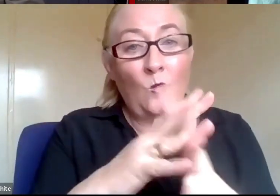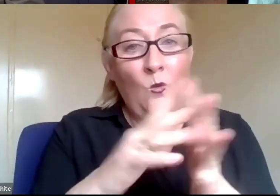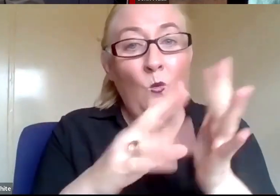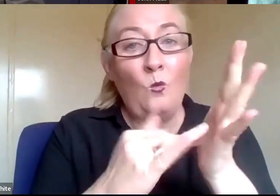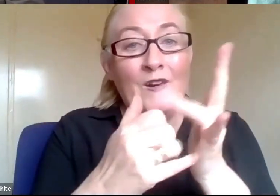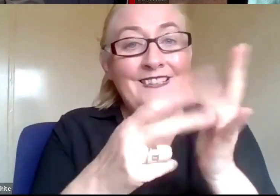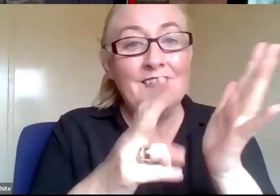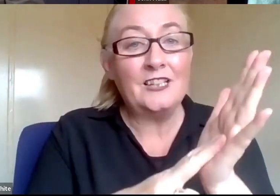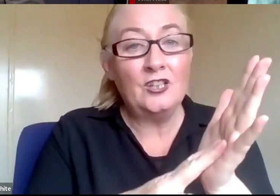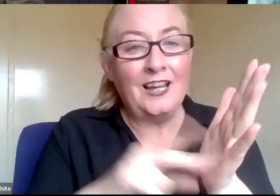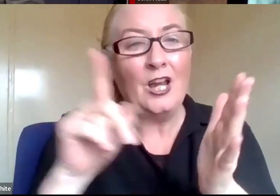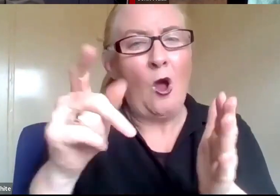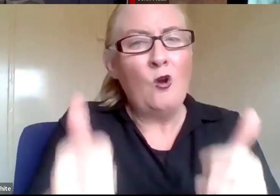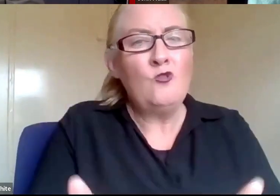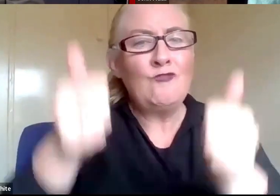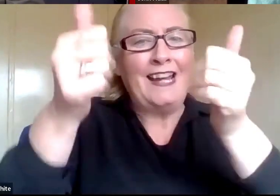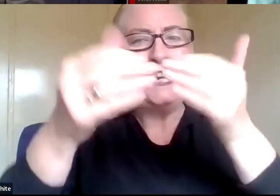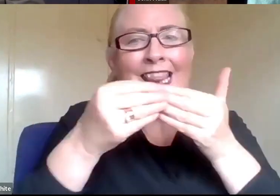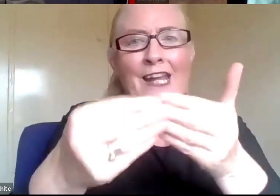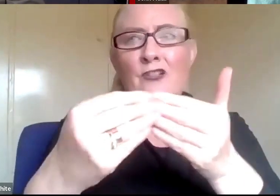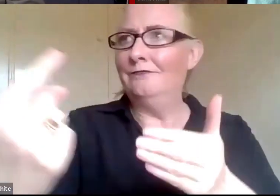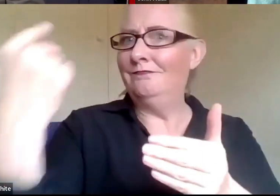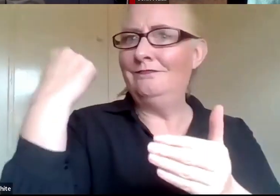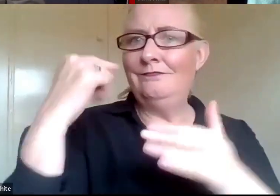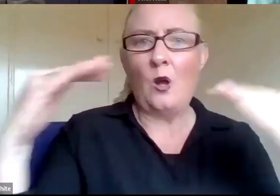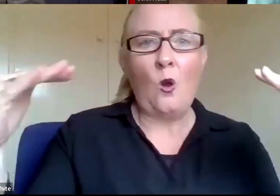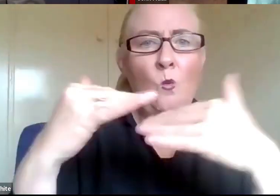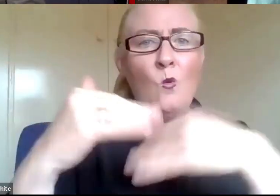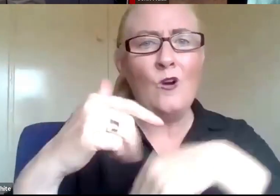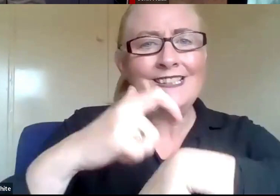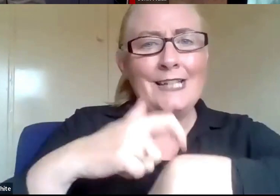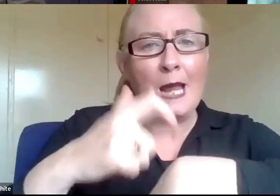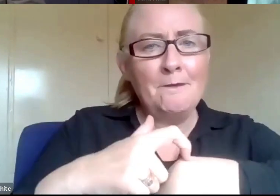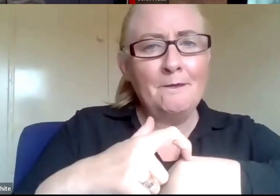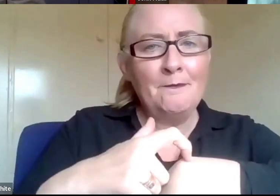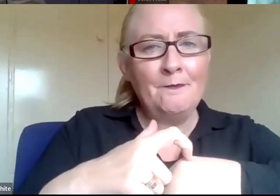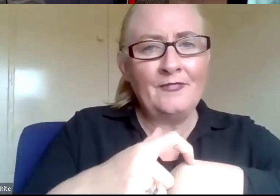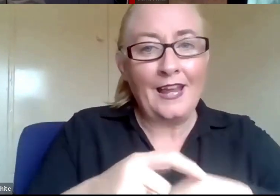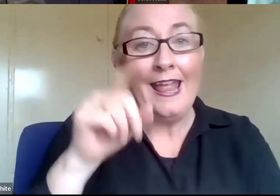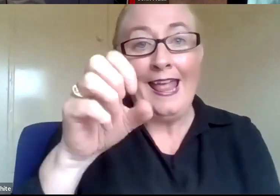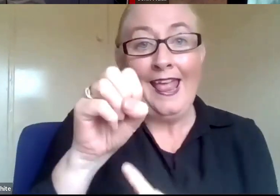peace. And the key to this was, of course, knowledge.